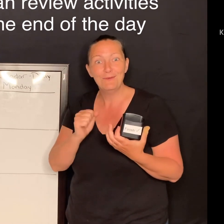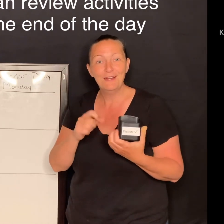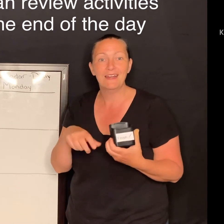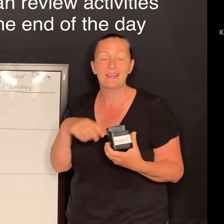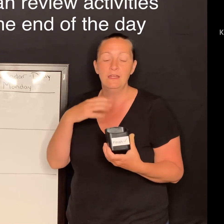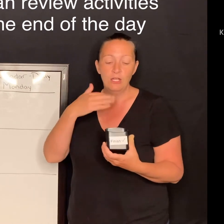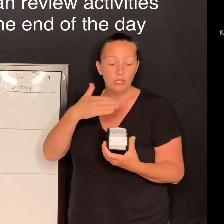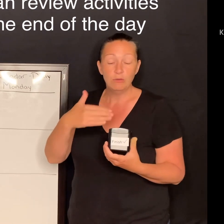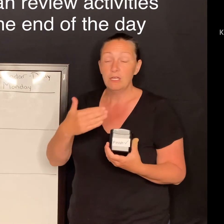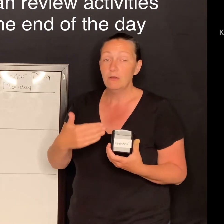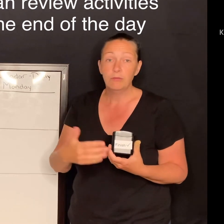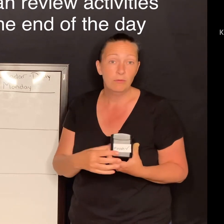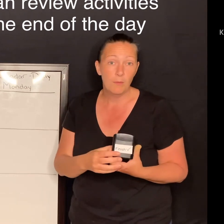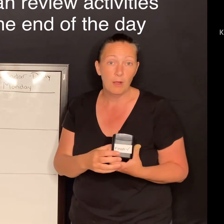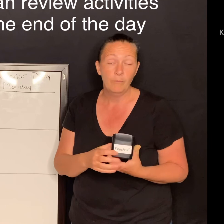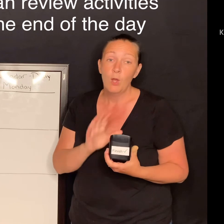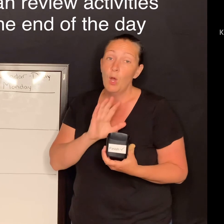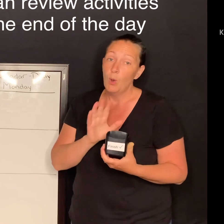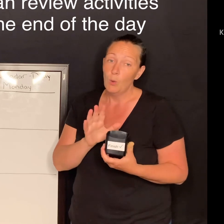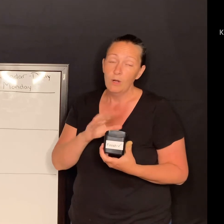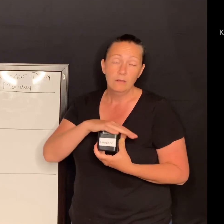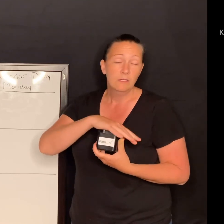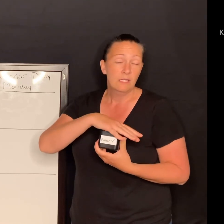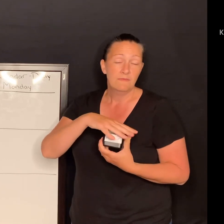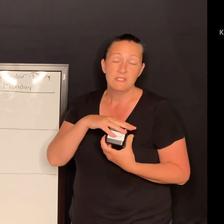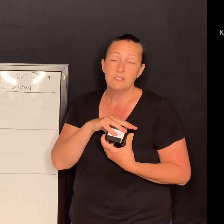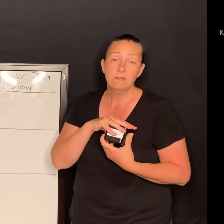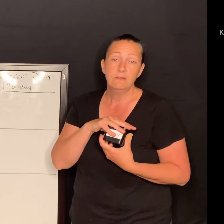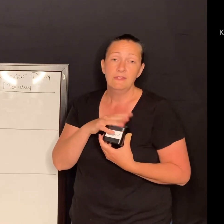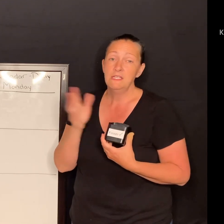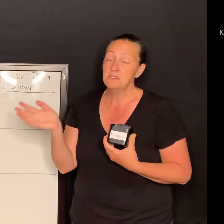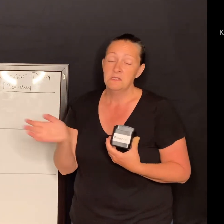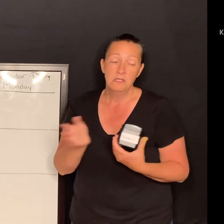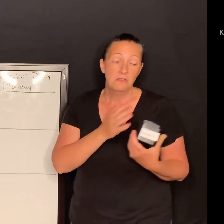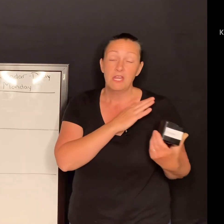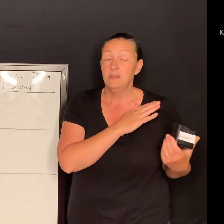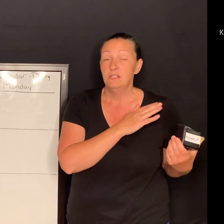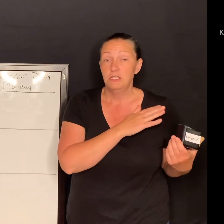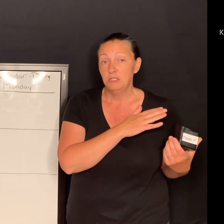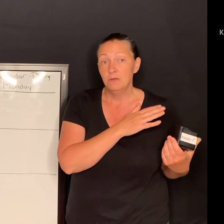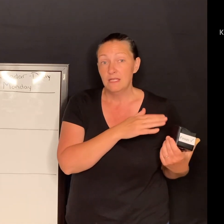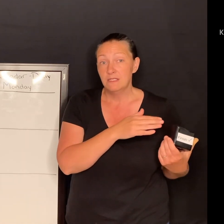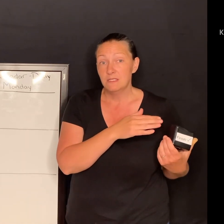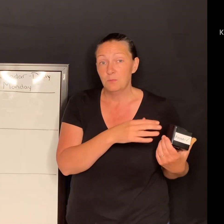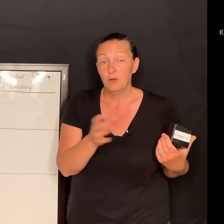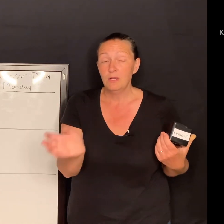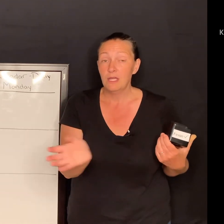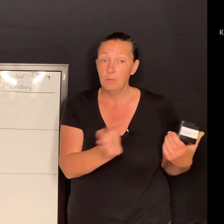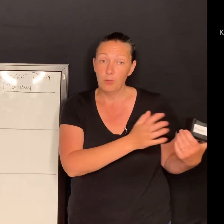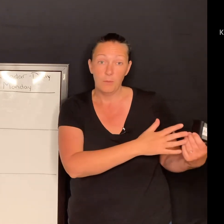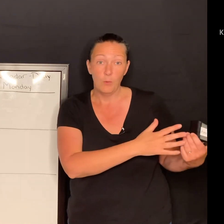work. You can go through them all. Or if this is too advanced, then you as the support can put them away,